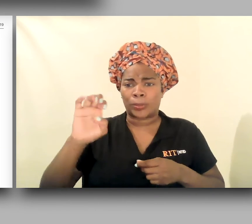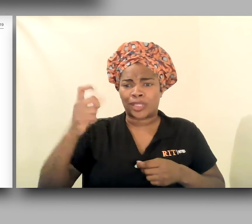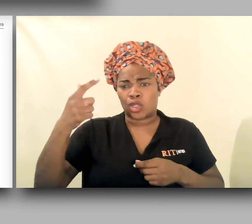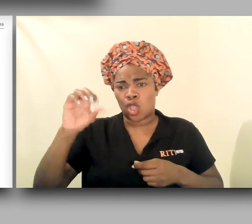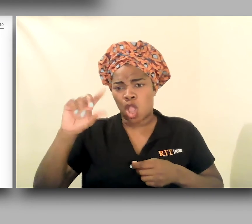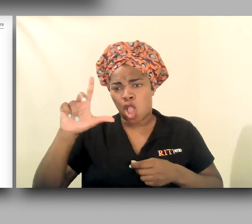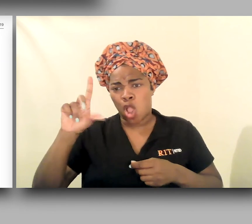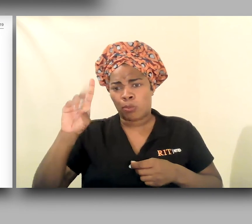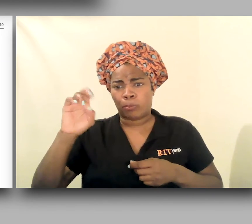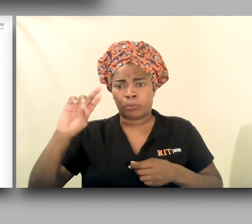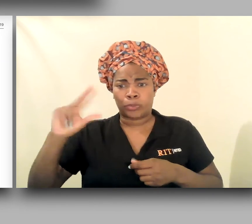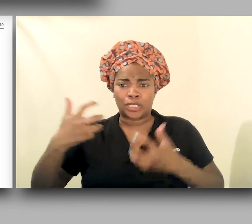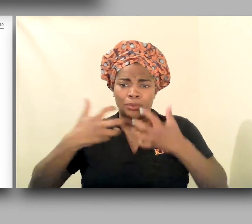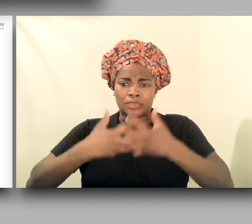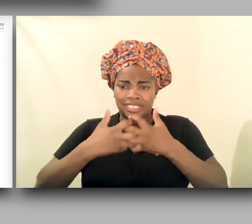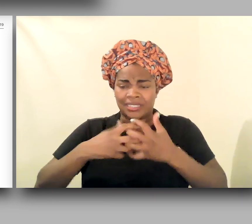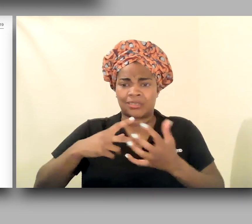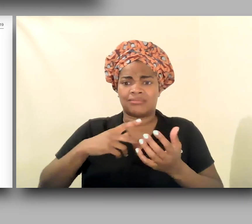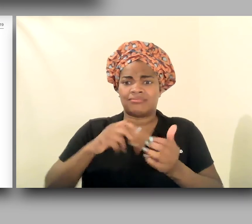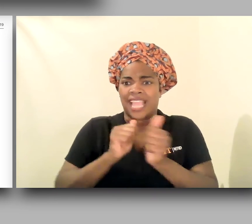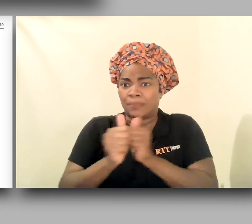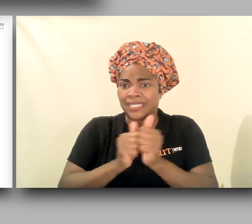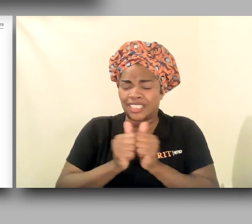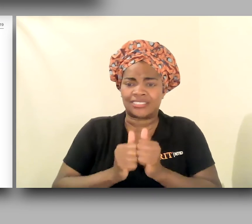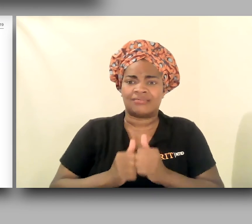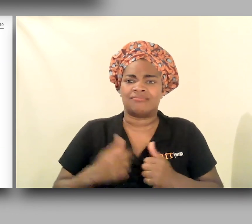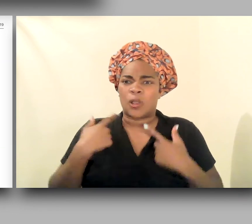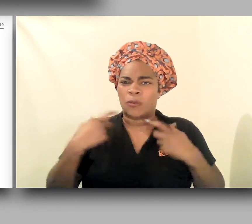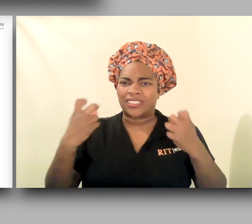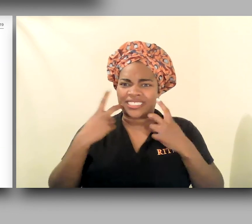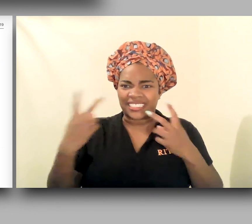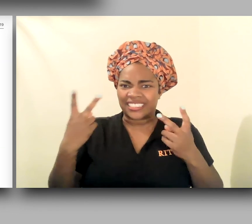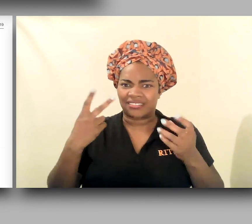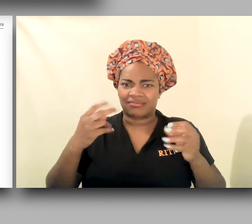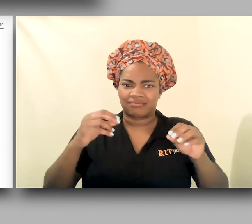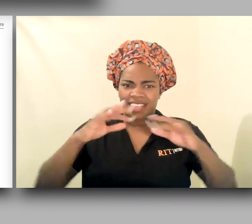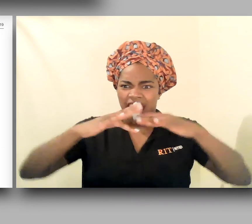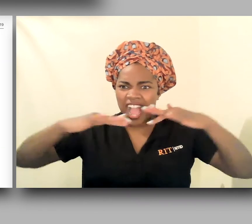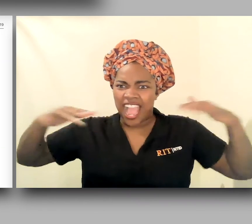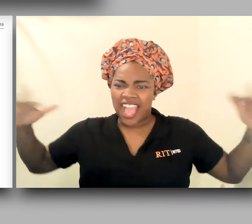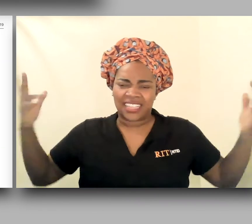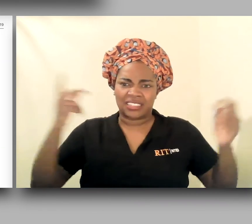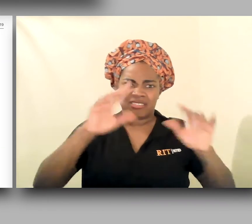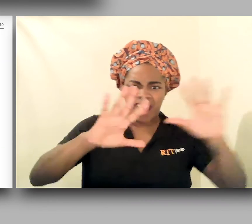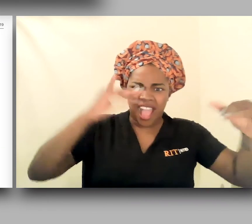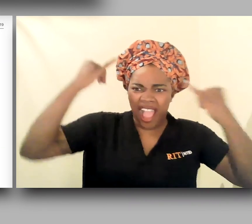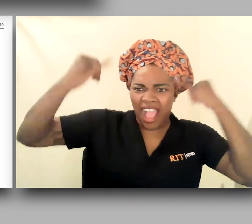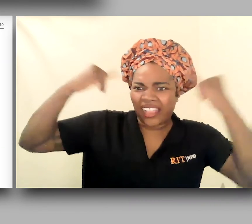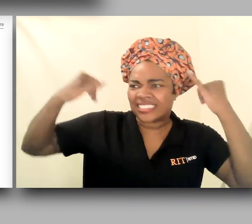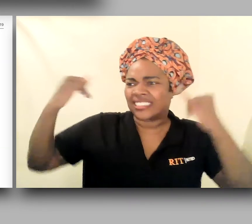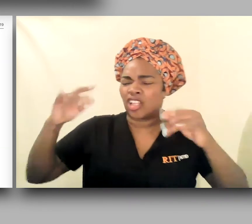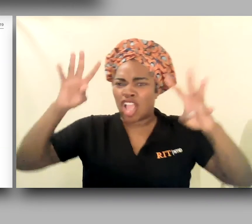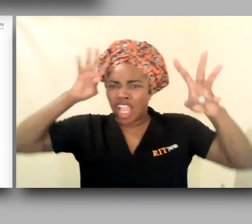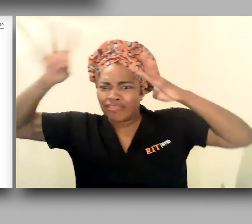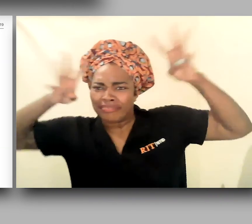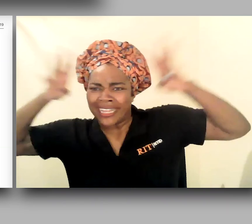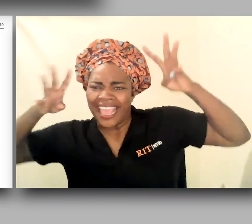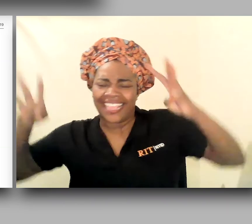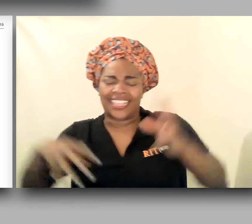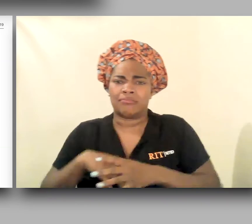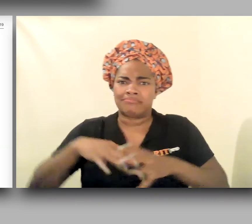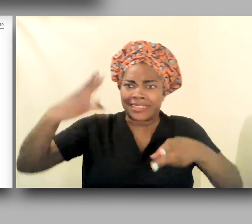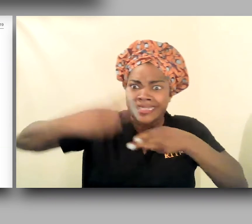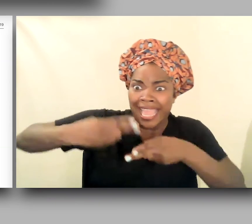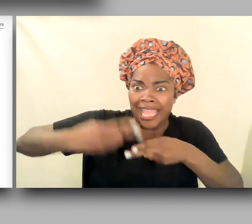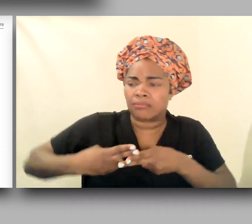ntid.rit.edu. And I really look forward to seeing the diversity in Rube Goldberg's machine design that you guys are going to have. It